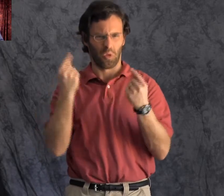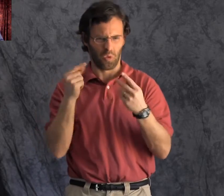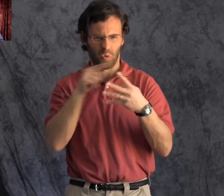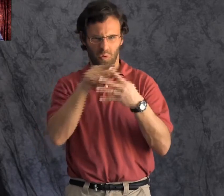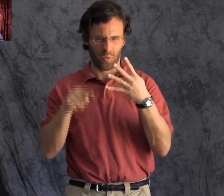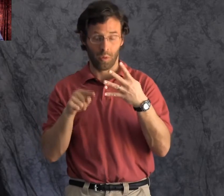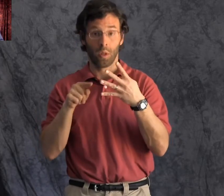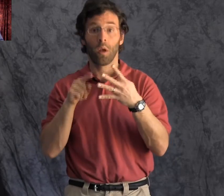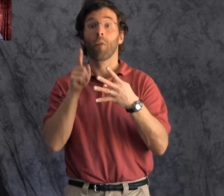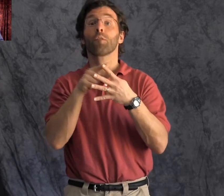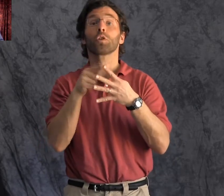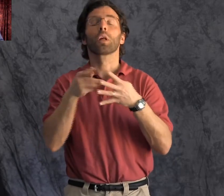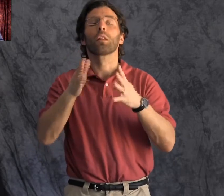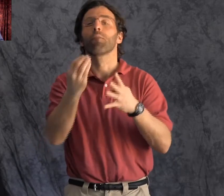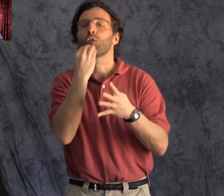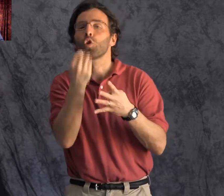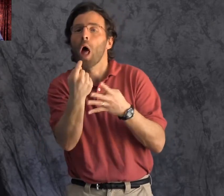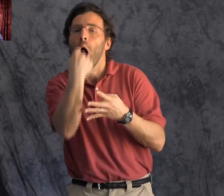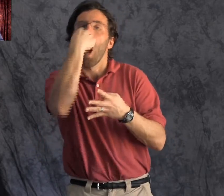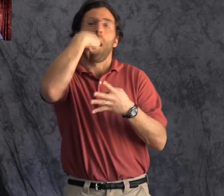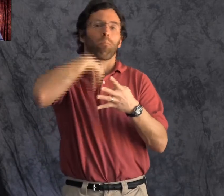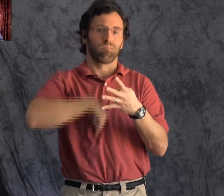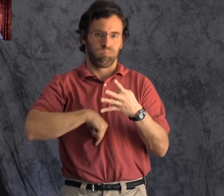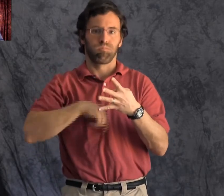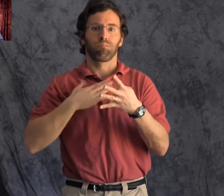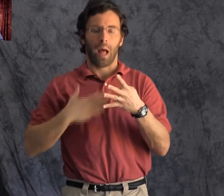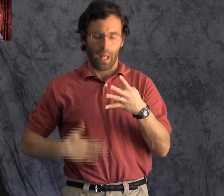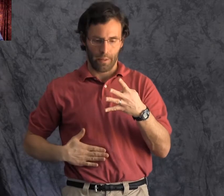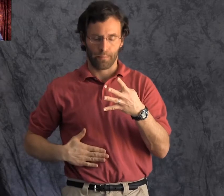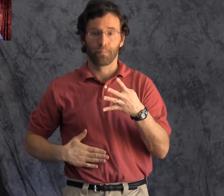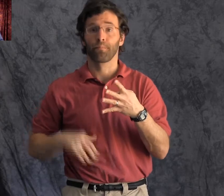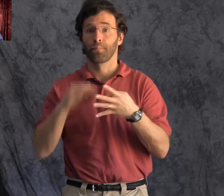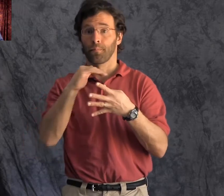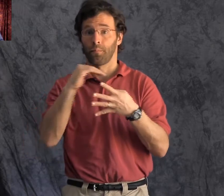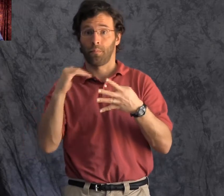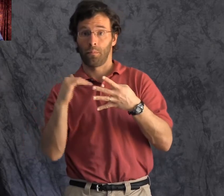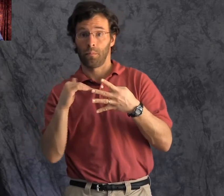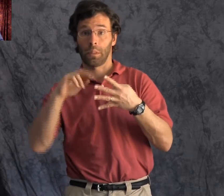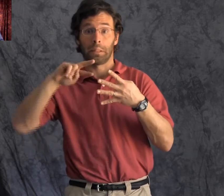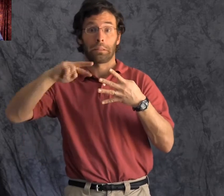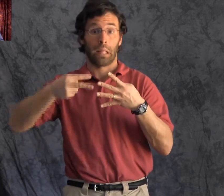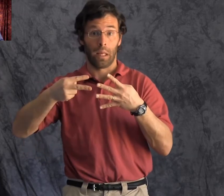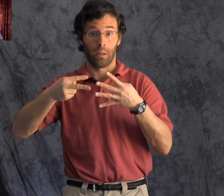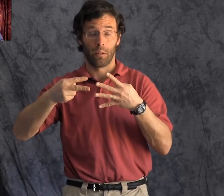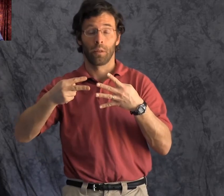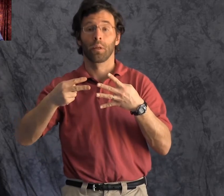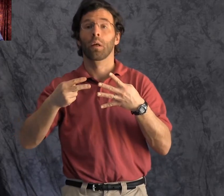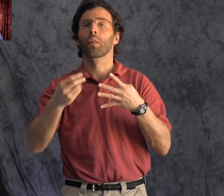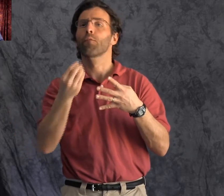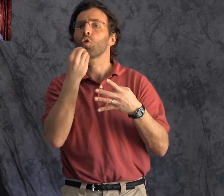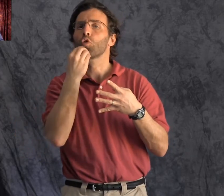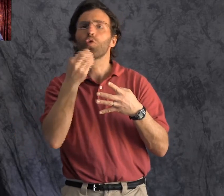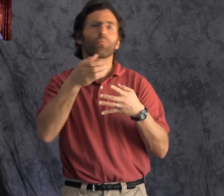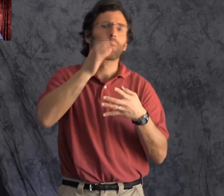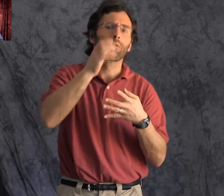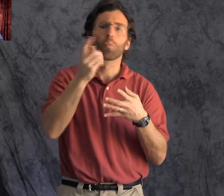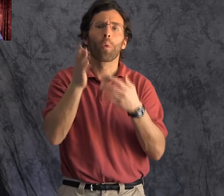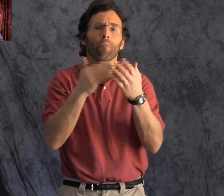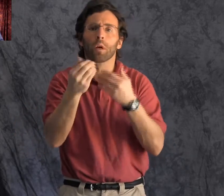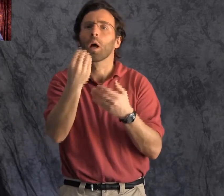and beverages into smaller, more useful particles that are actually usable by your body. The third function of the